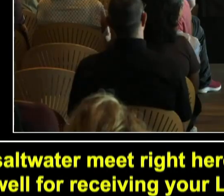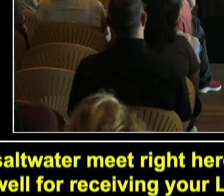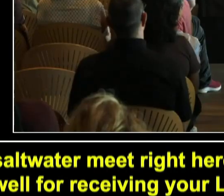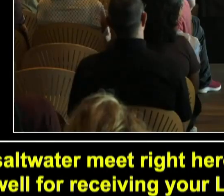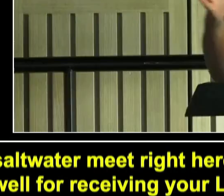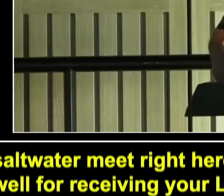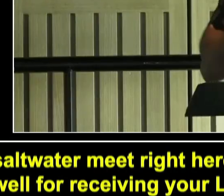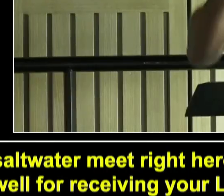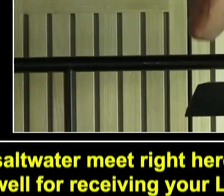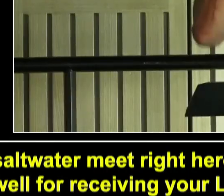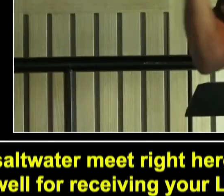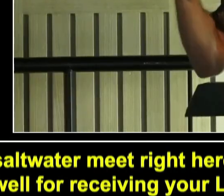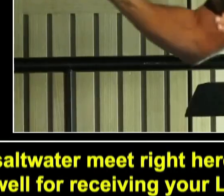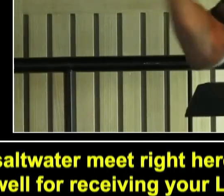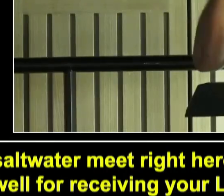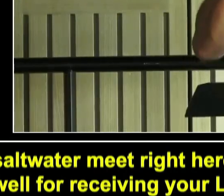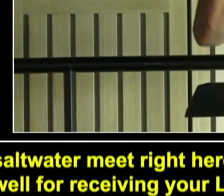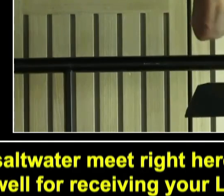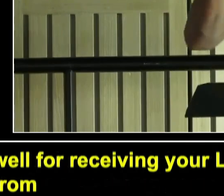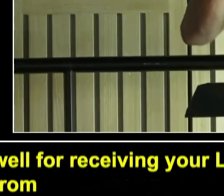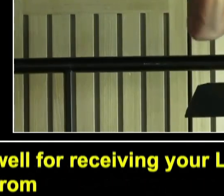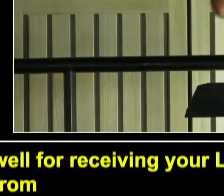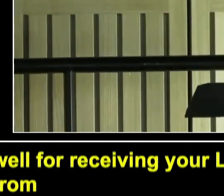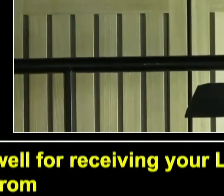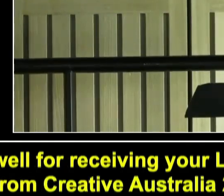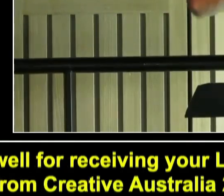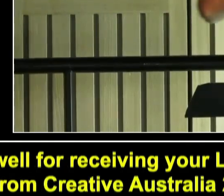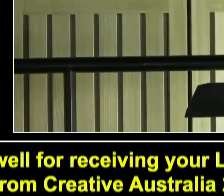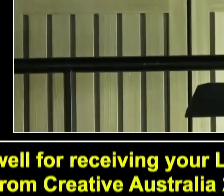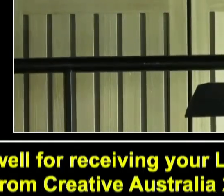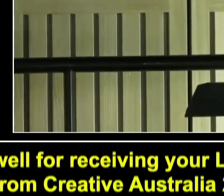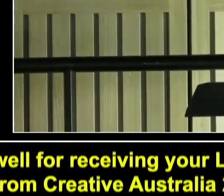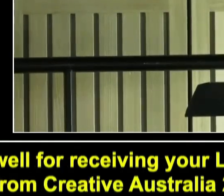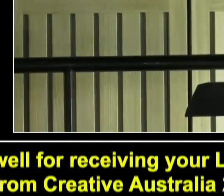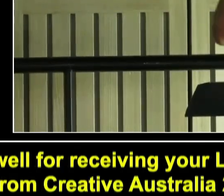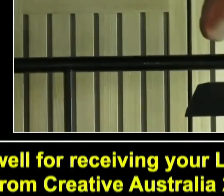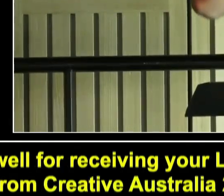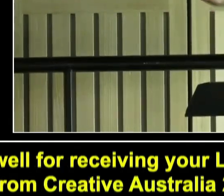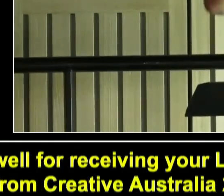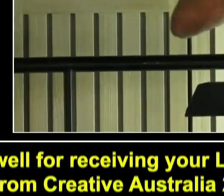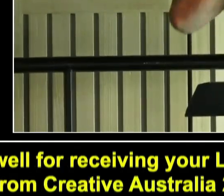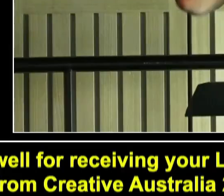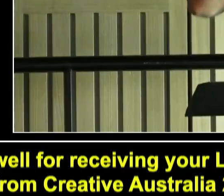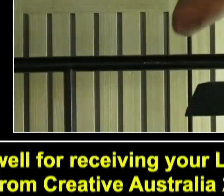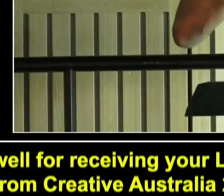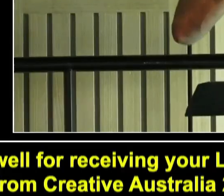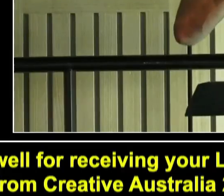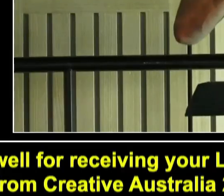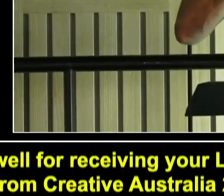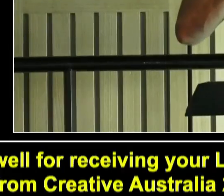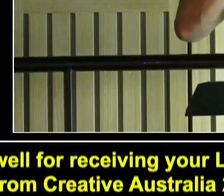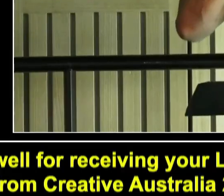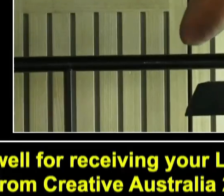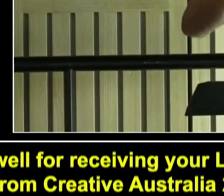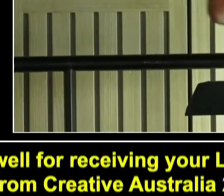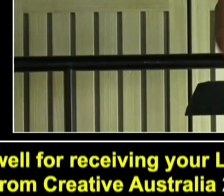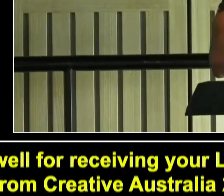Creative Australia 2025, so honouring his leadership in the First Nations arts and